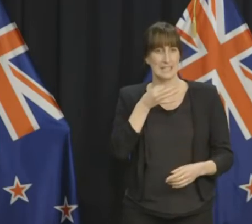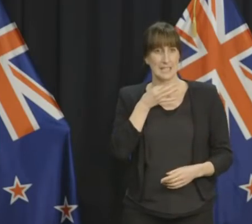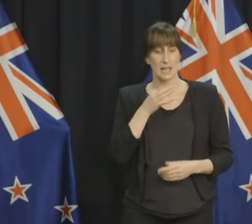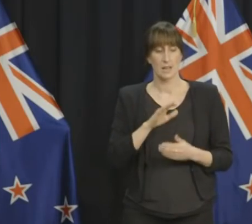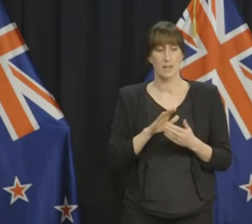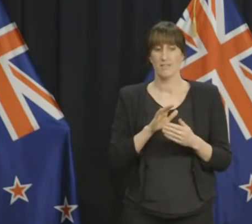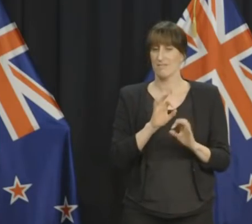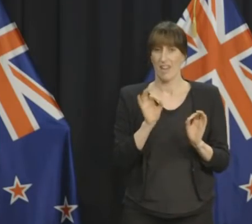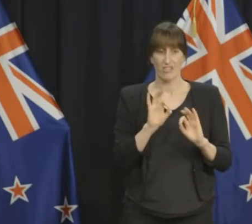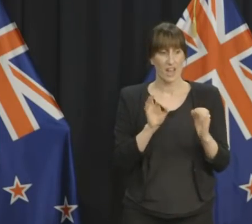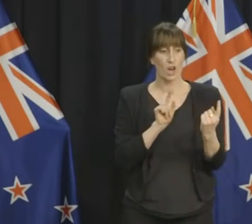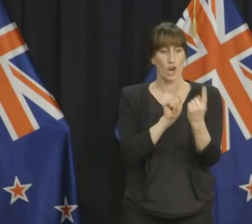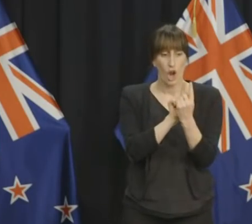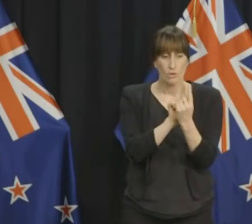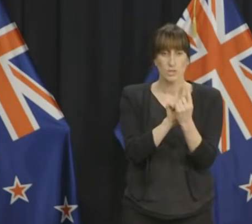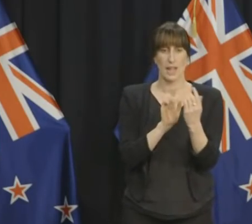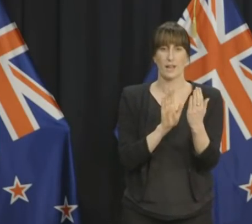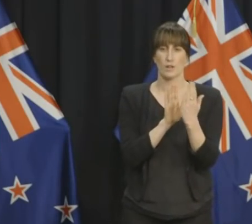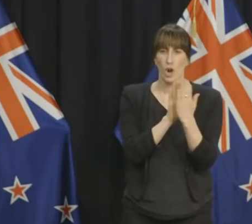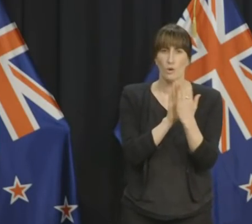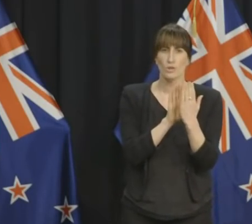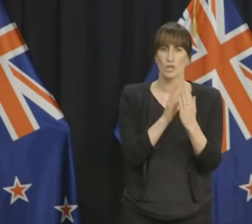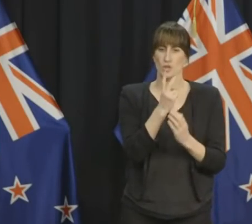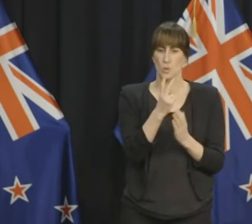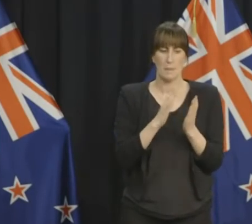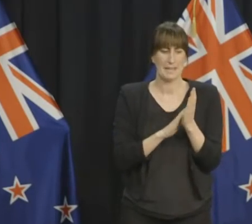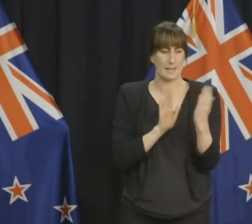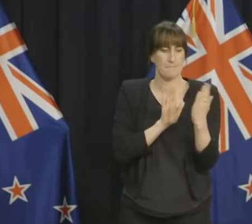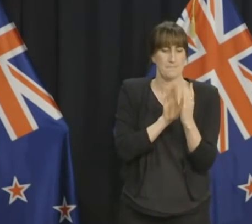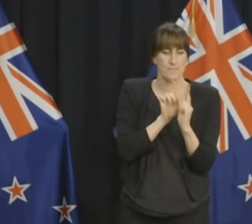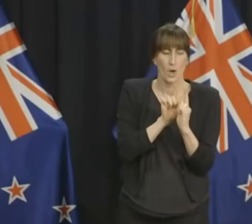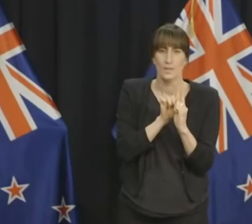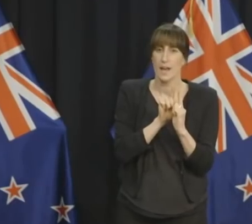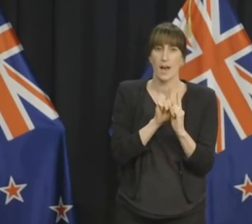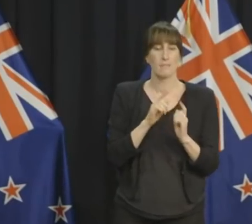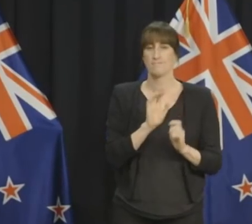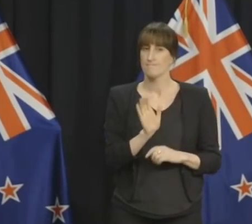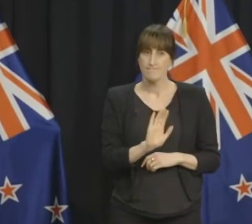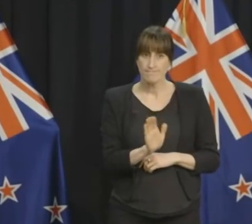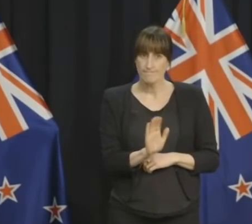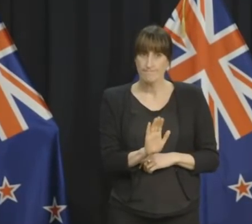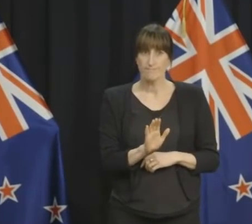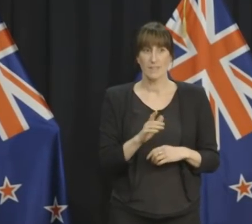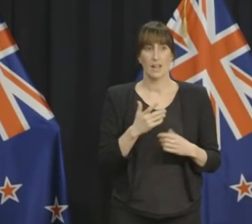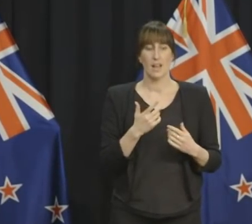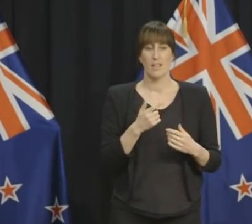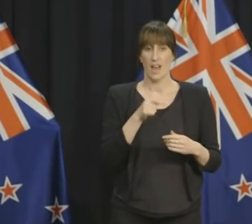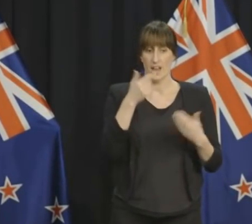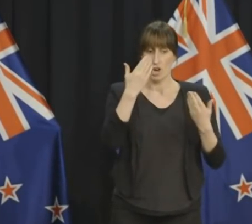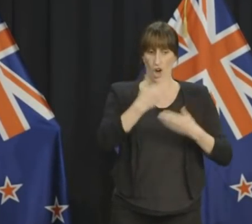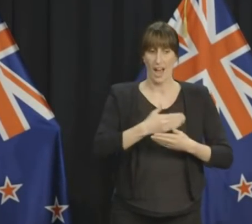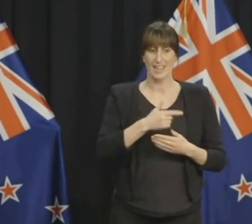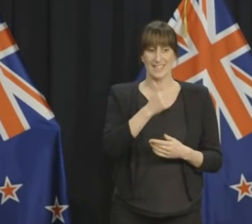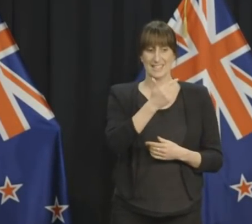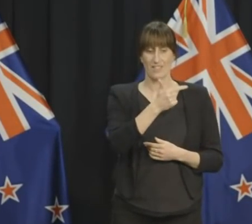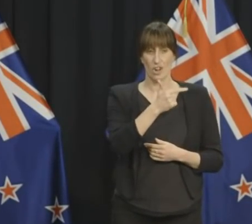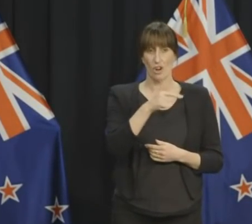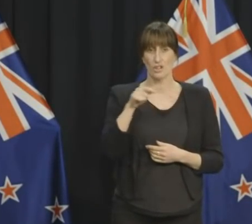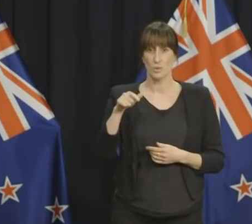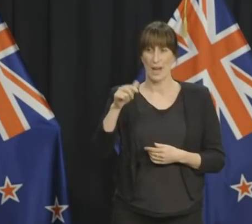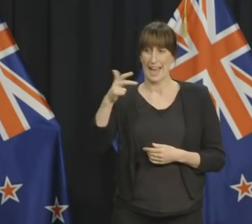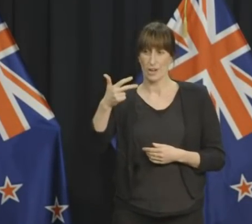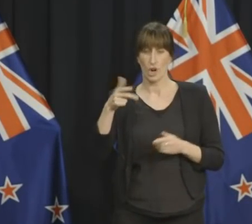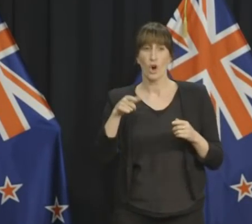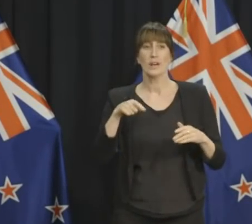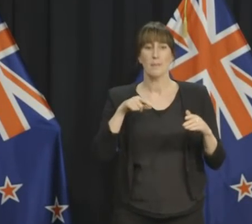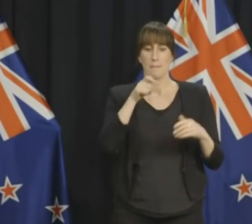more, with anyone else during the time they were away from this facility, which was between 7 and 8 o'clock last night,